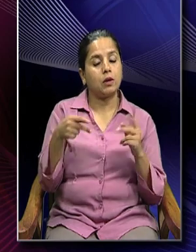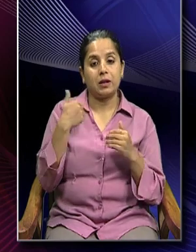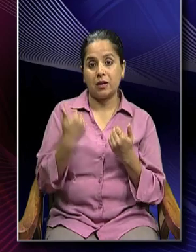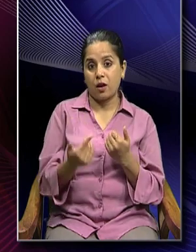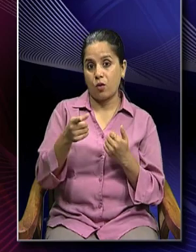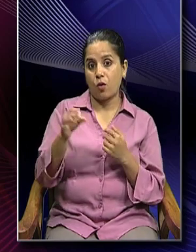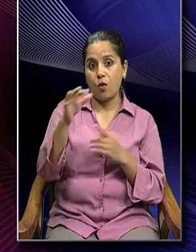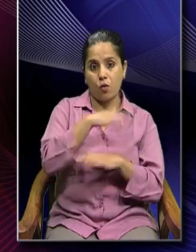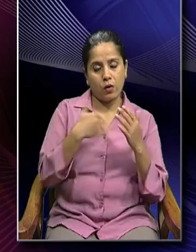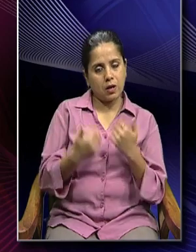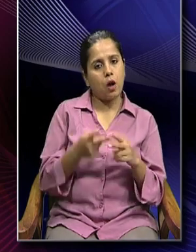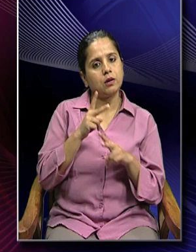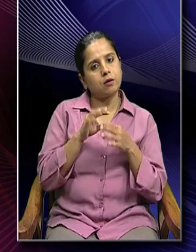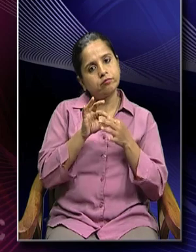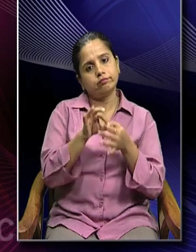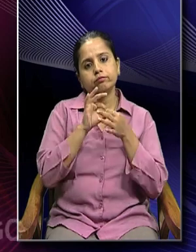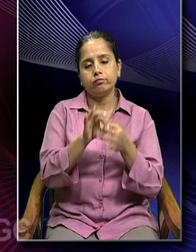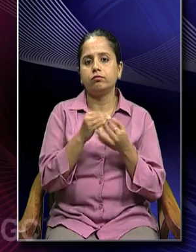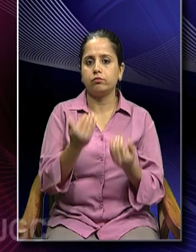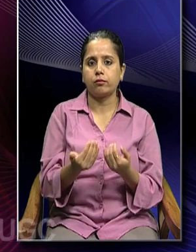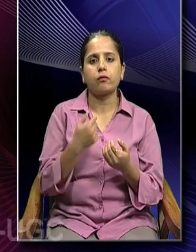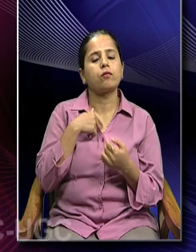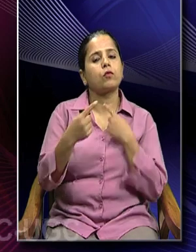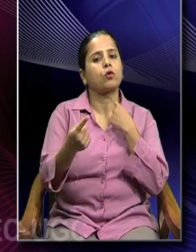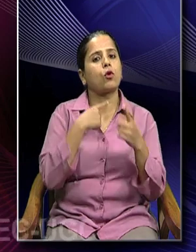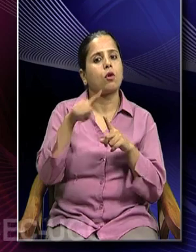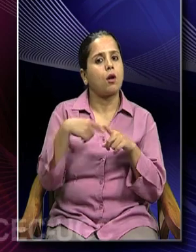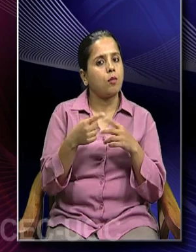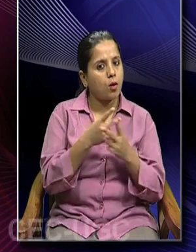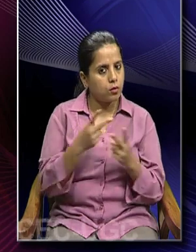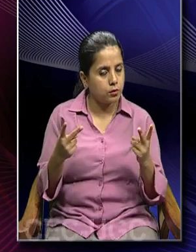that office we are staying connected. So, we talk about